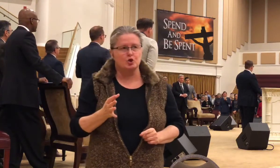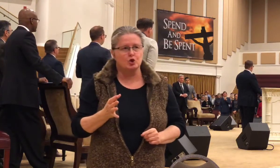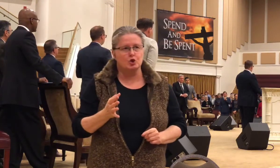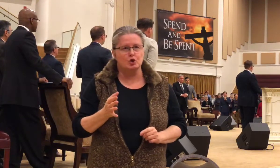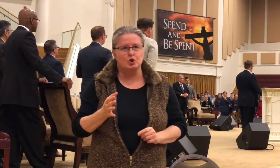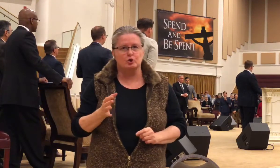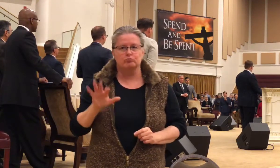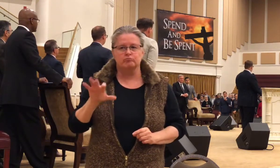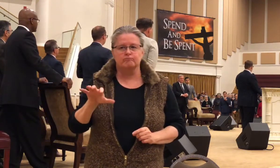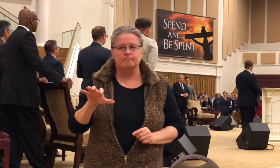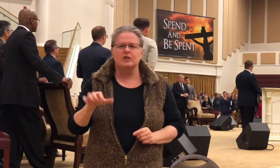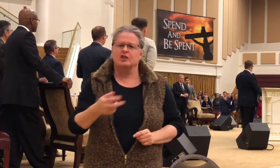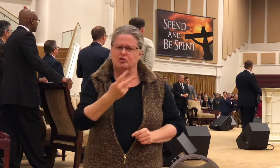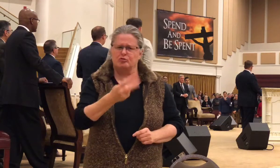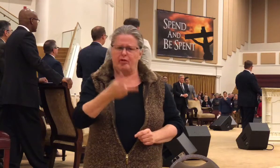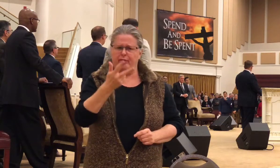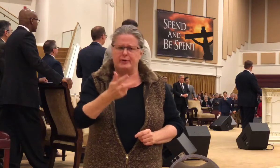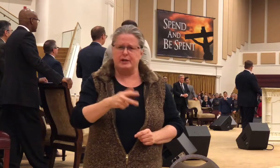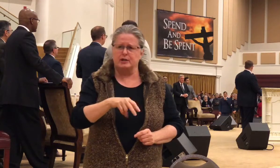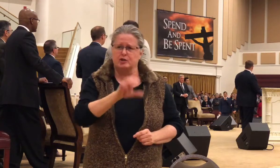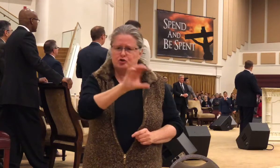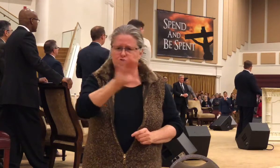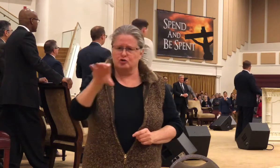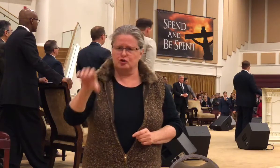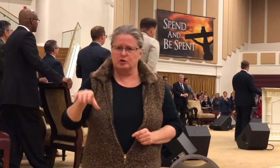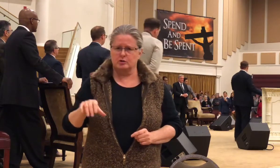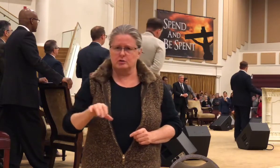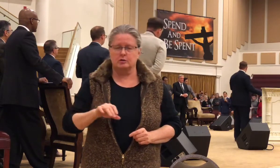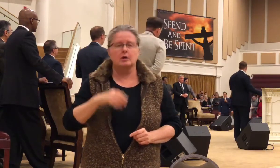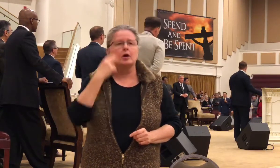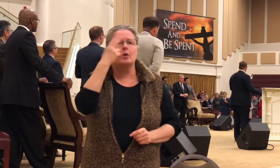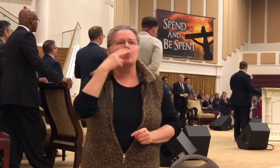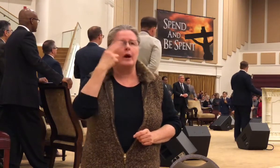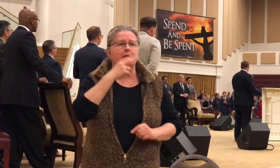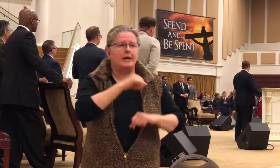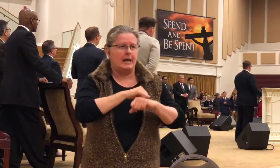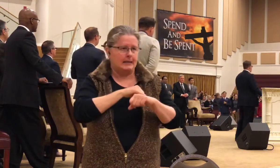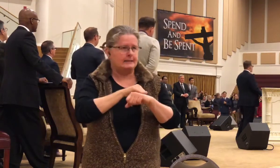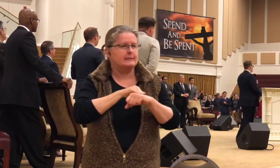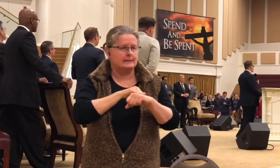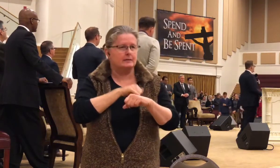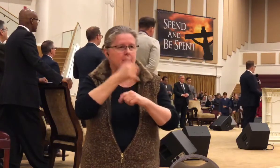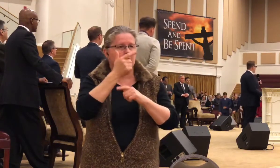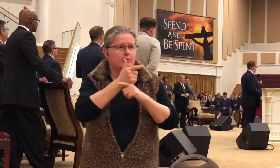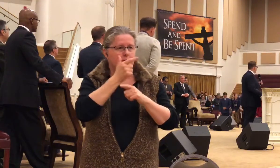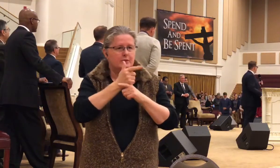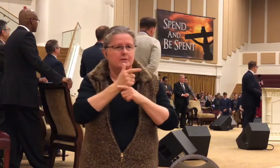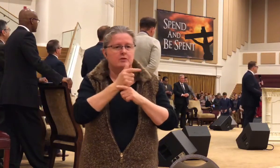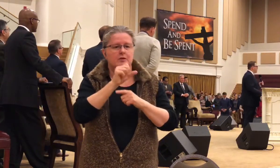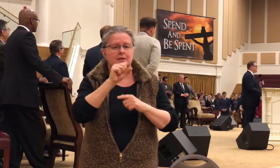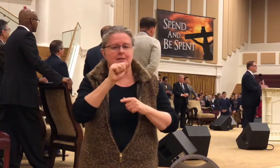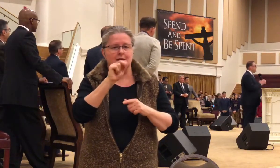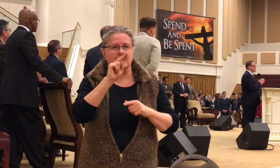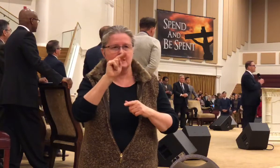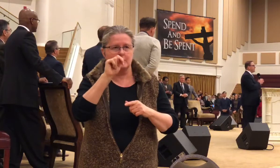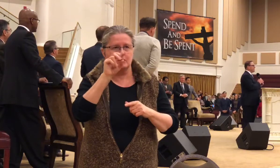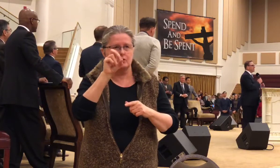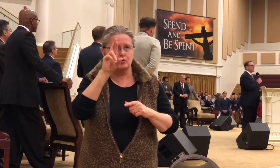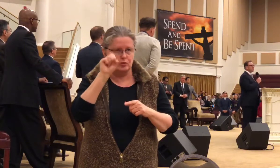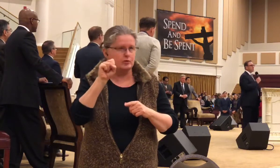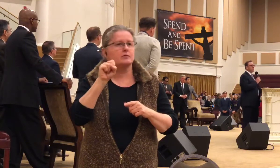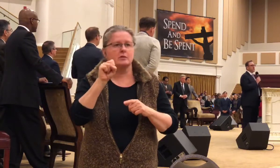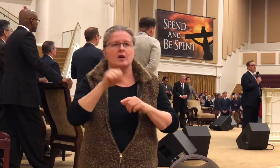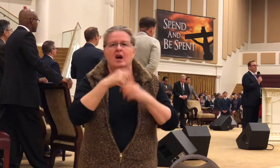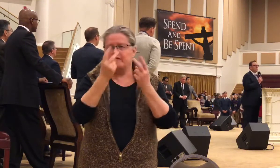They pastor two or three churches and started all kinds of churches in the Hawaiian Islands. Brother and Sister Sanders, I have had the privilege of ministering